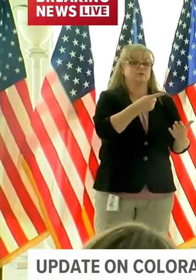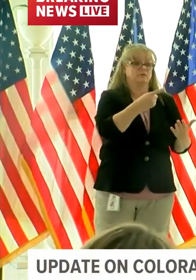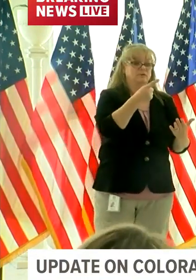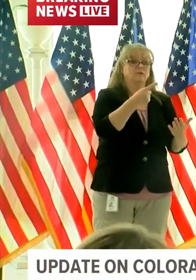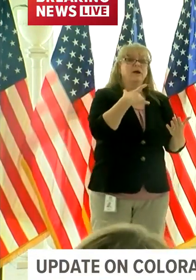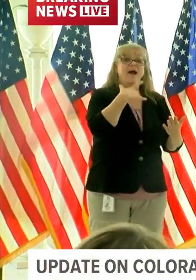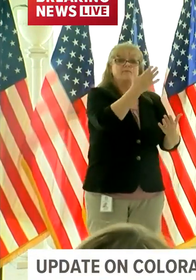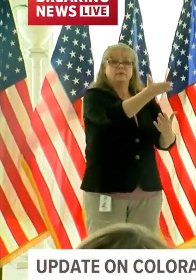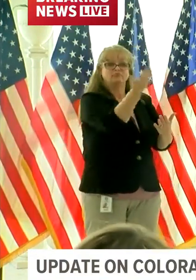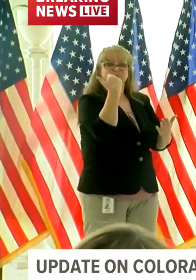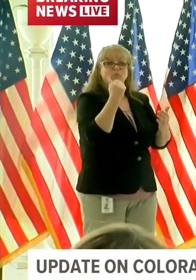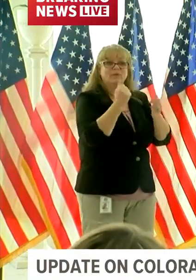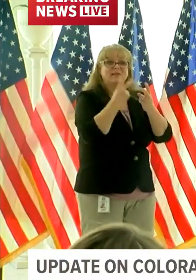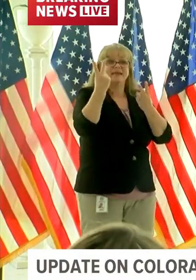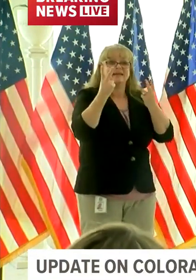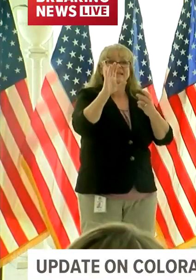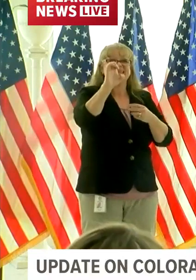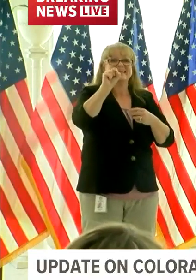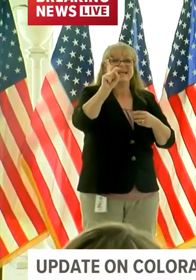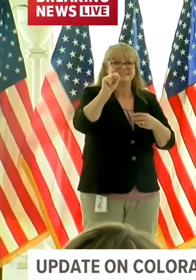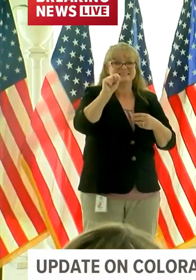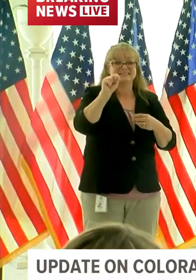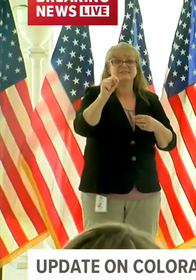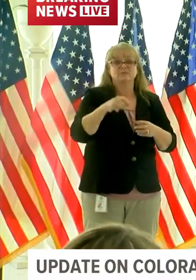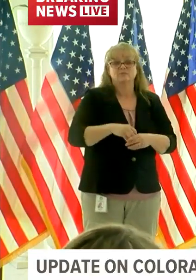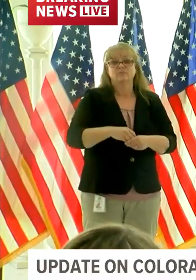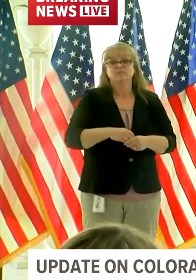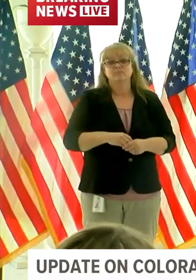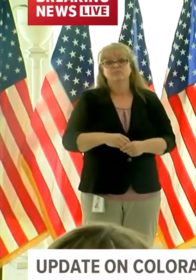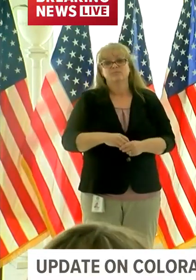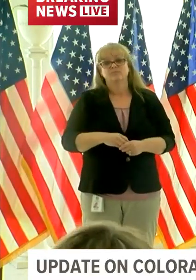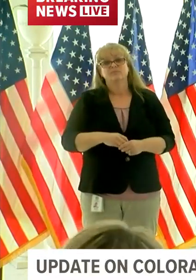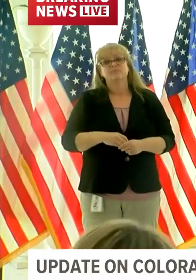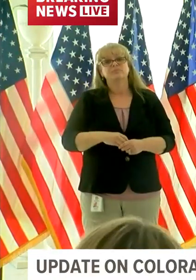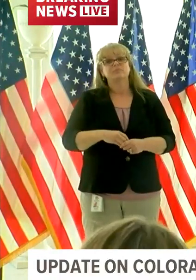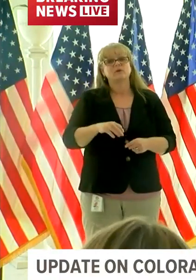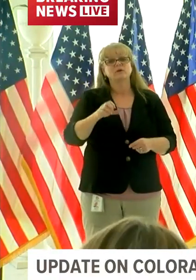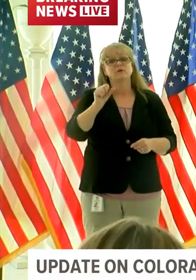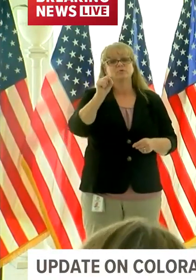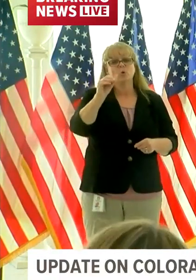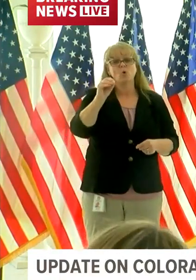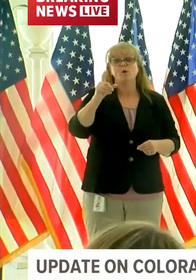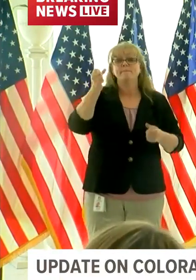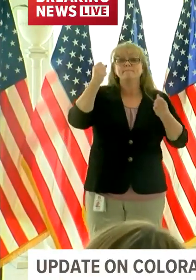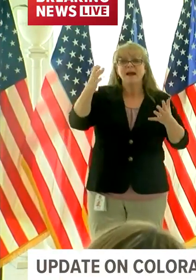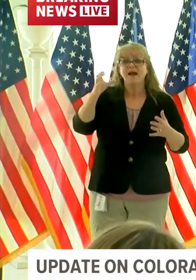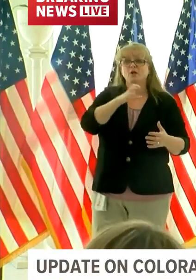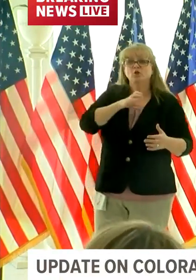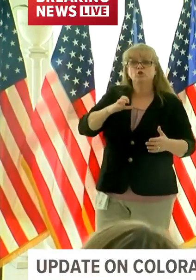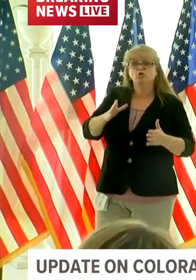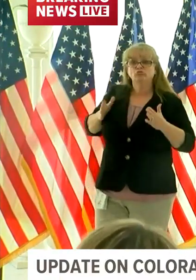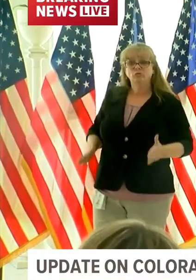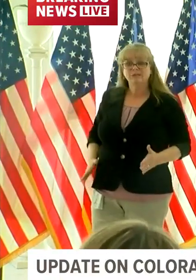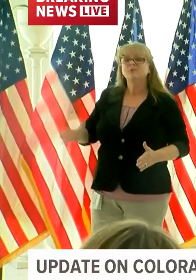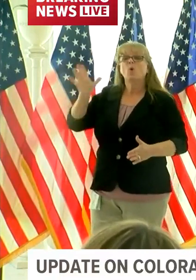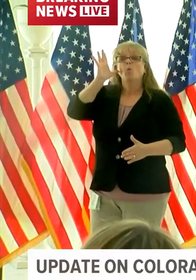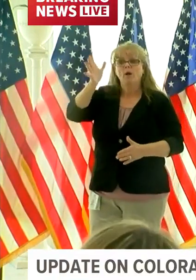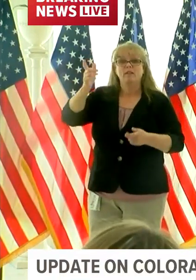and remember Passover in different ways. Of course, the Last Supper of Jesus was a Passover